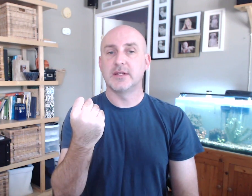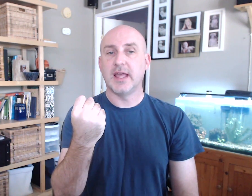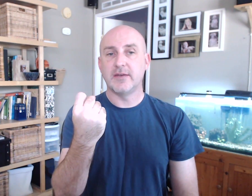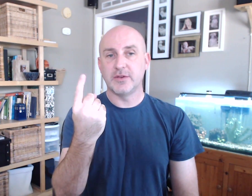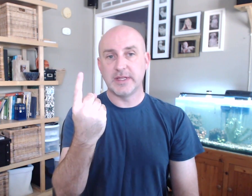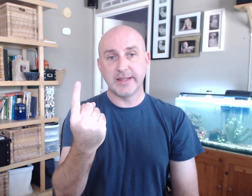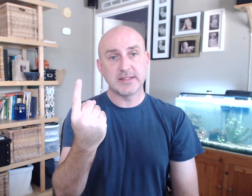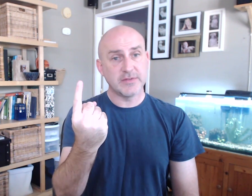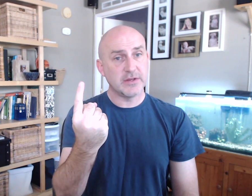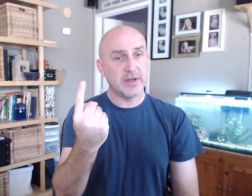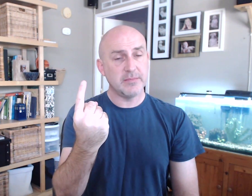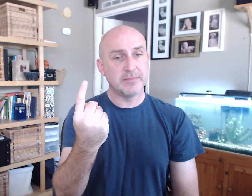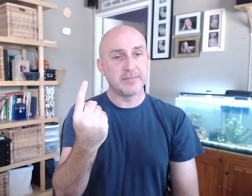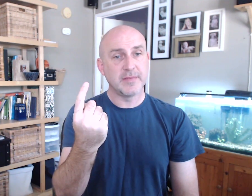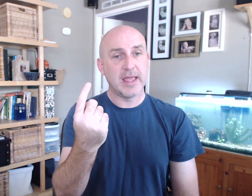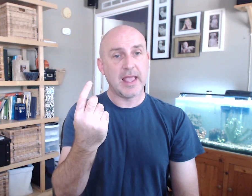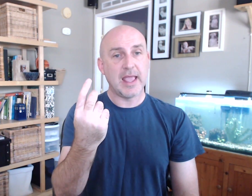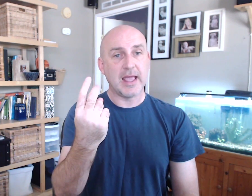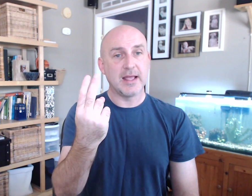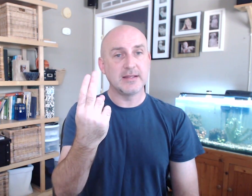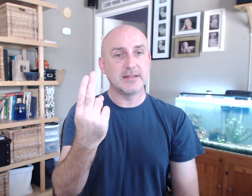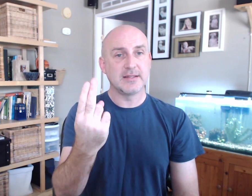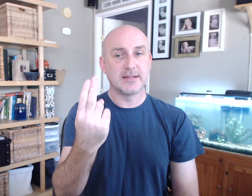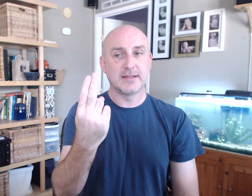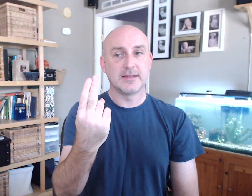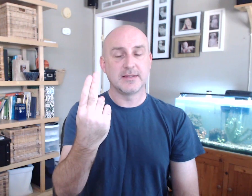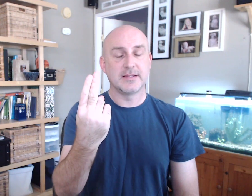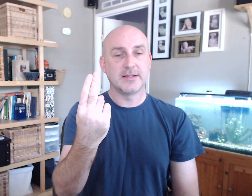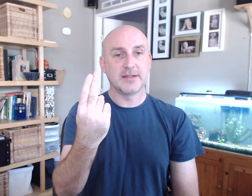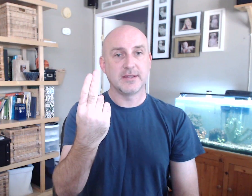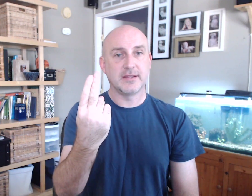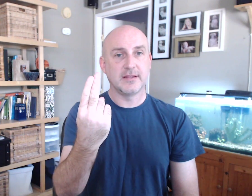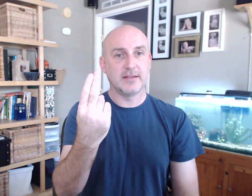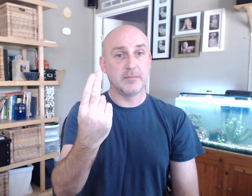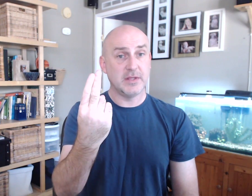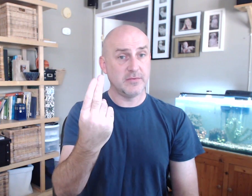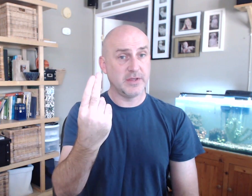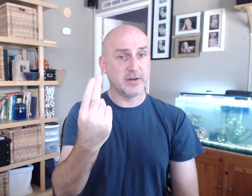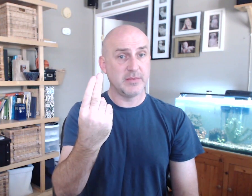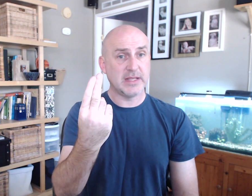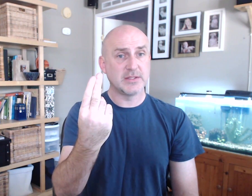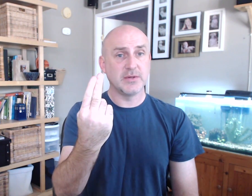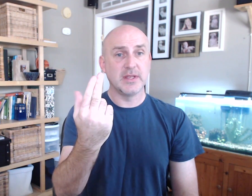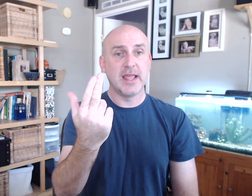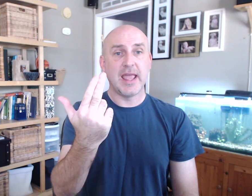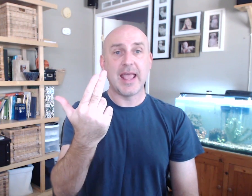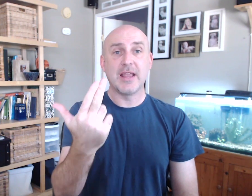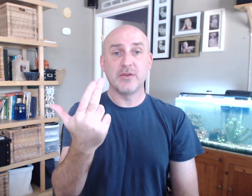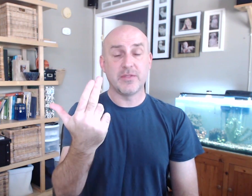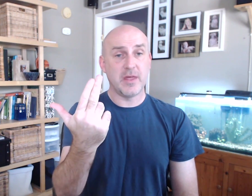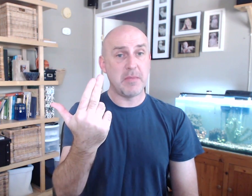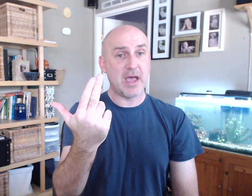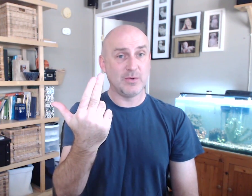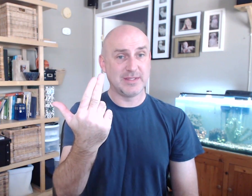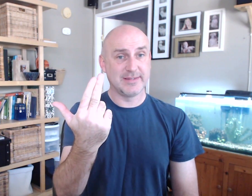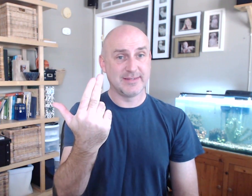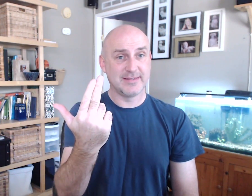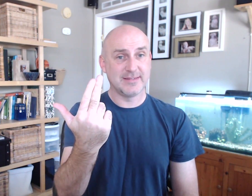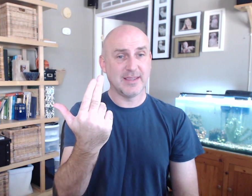have your index finger up and the middle finger up next to it, and your thumb out. Okay, so